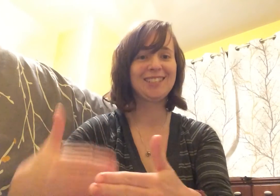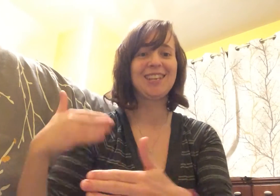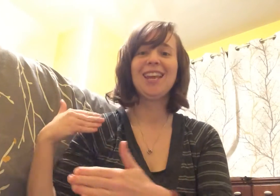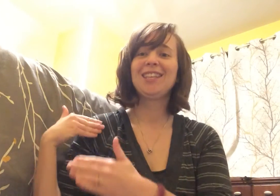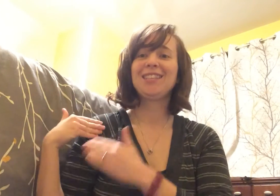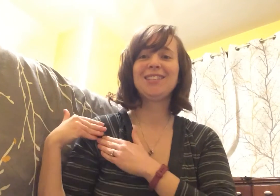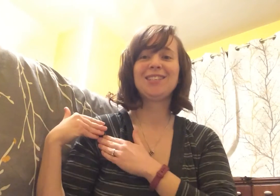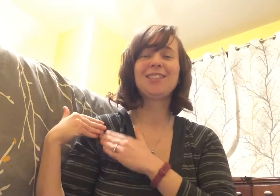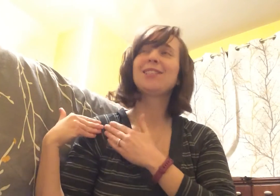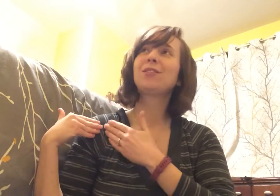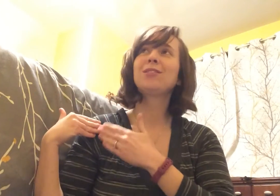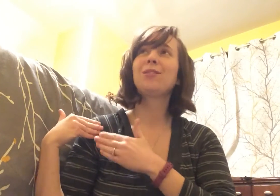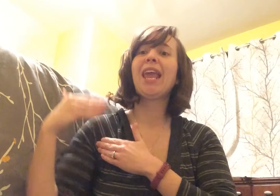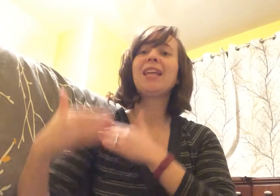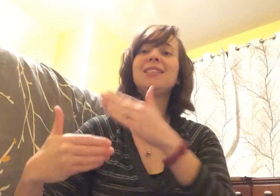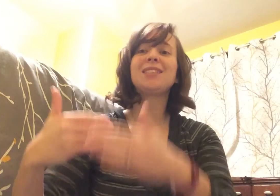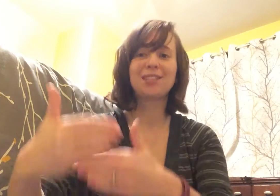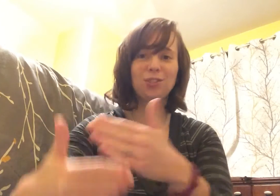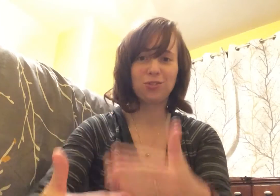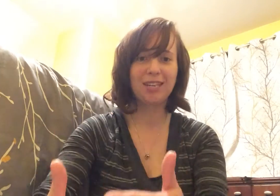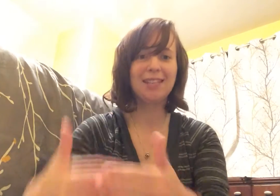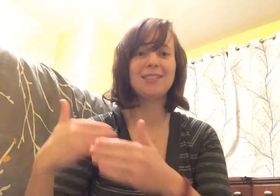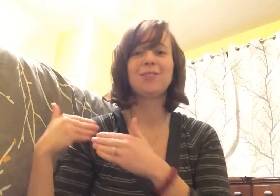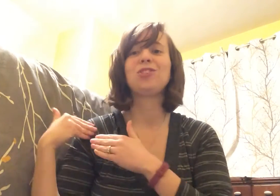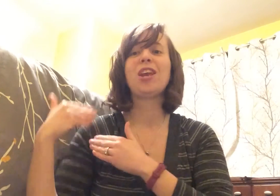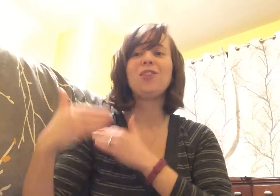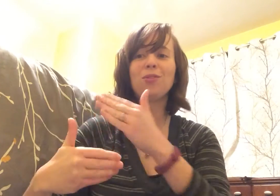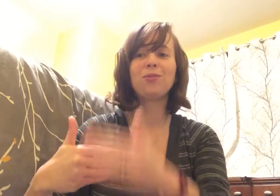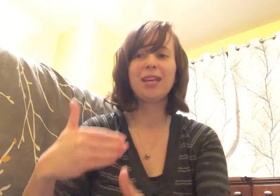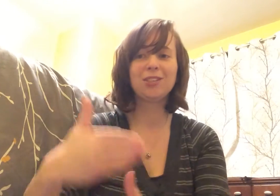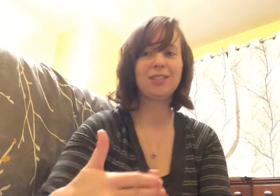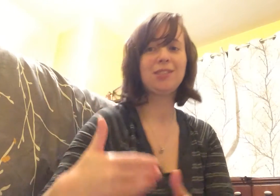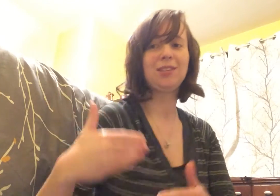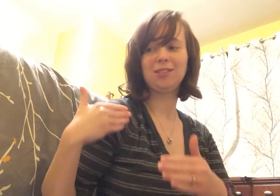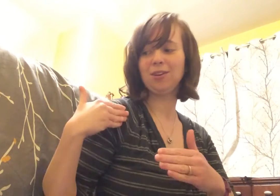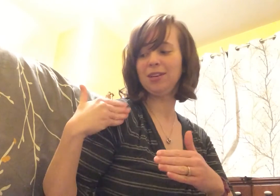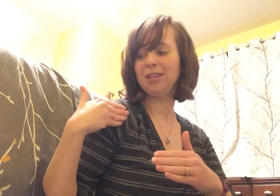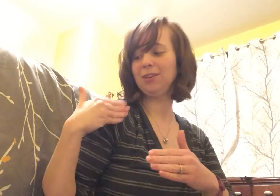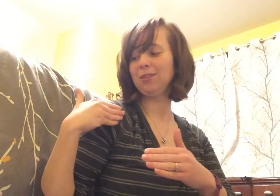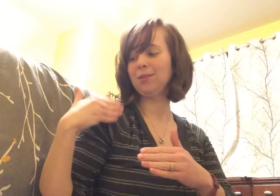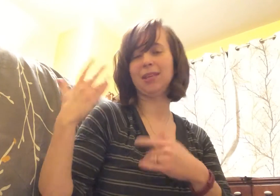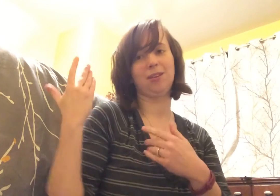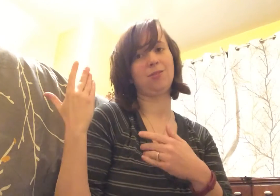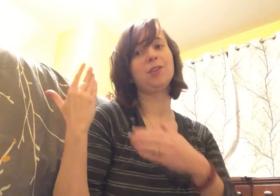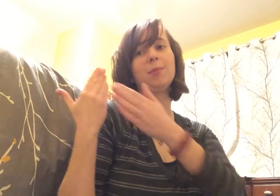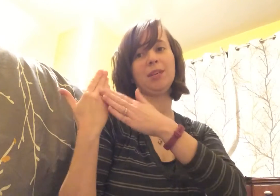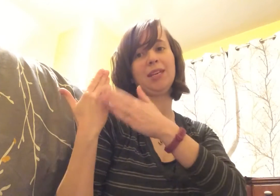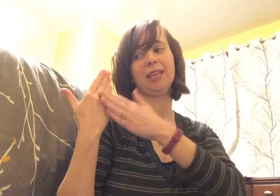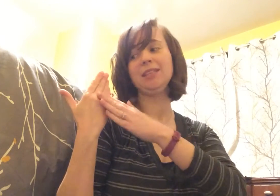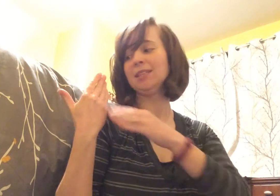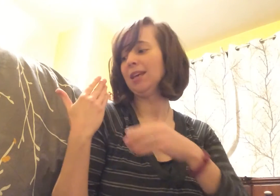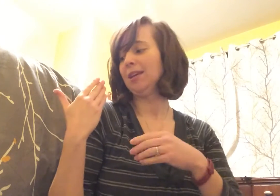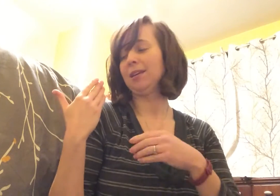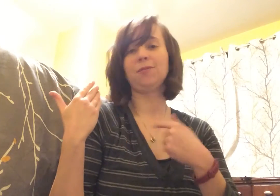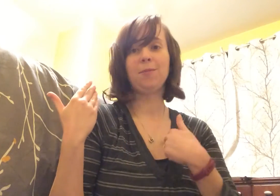generations. This is also ancestry, so generation. So you start here with like your dominant hand. For me,